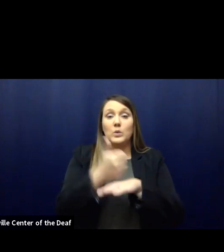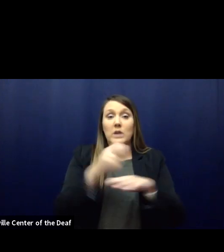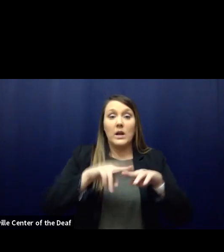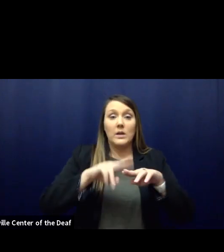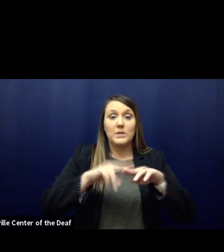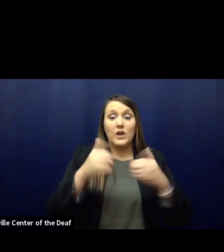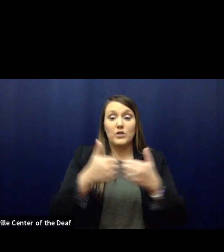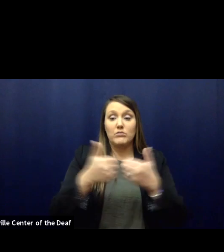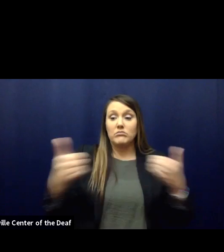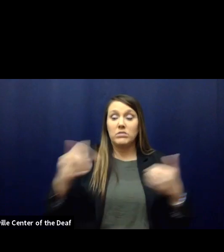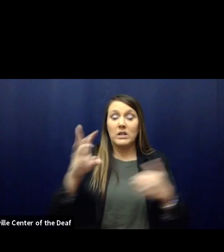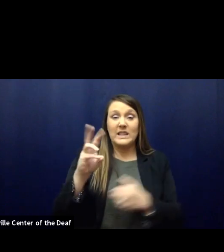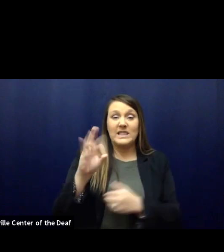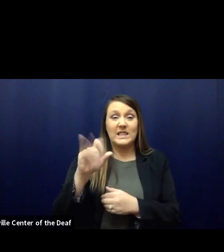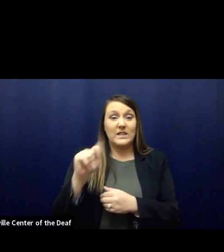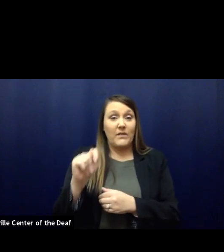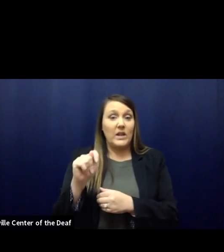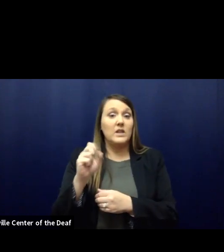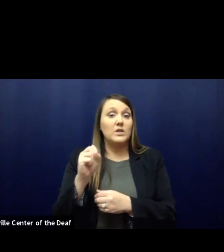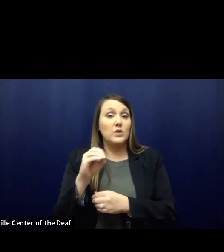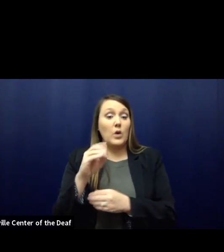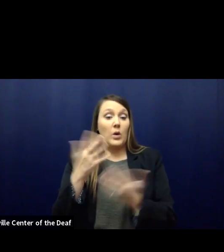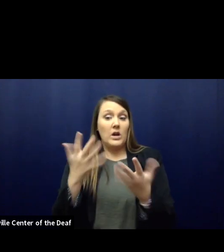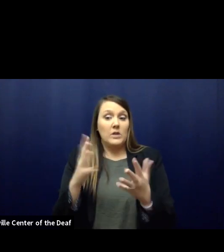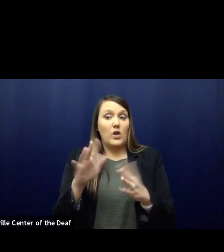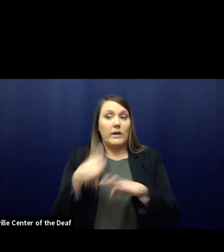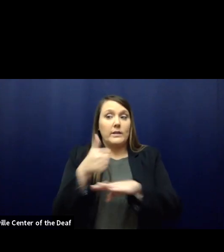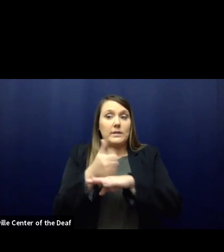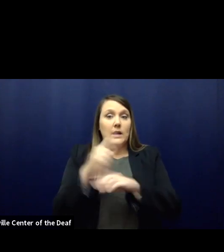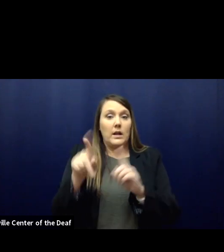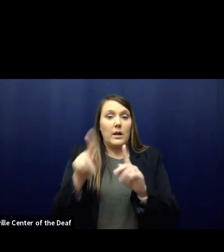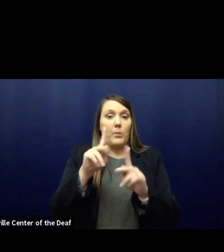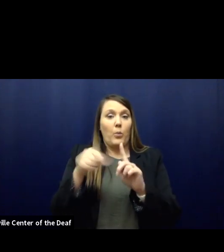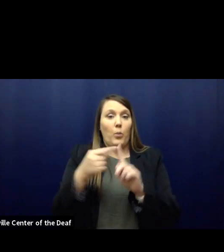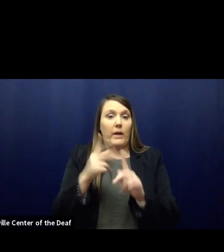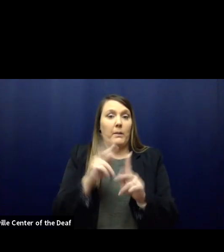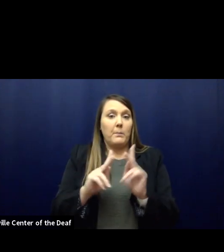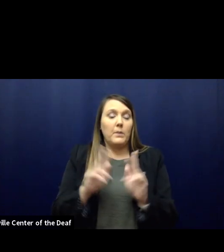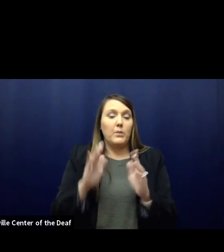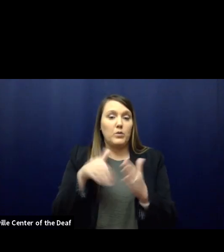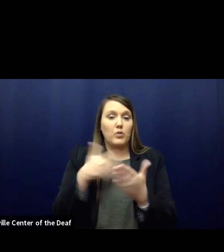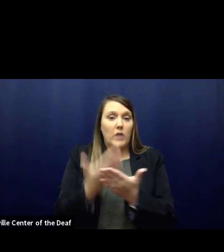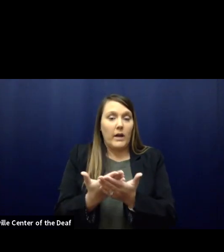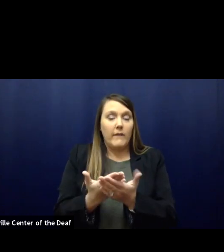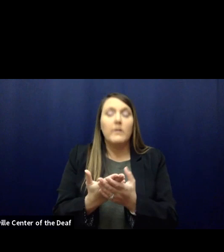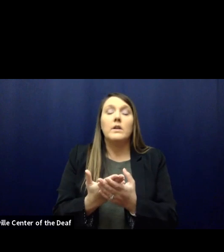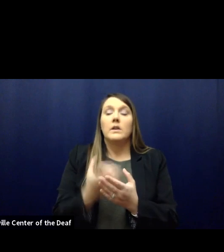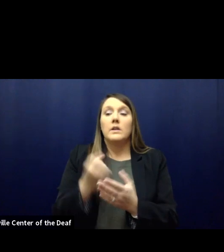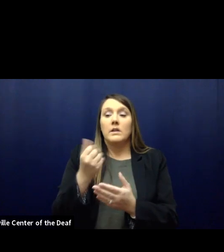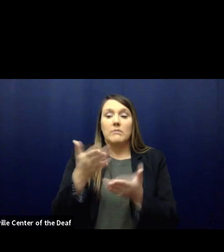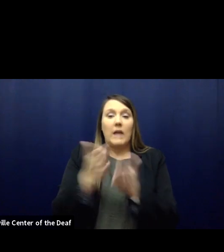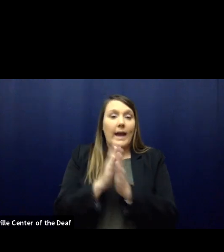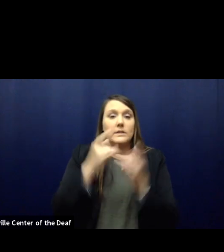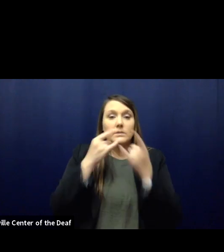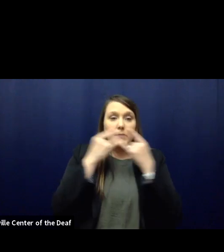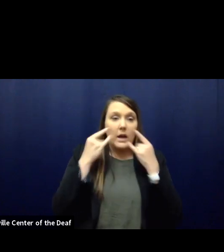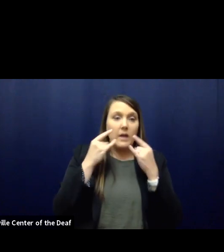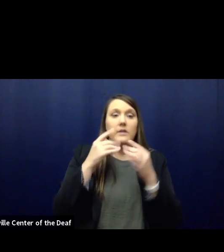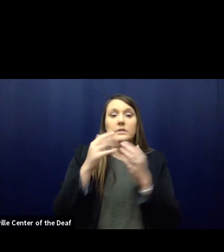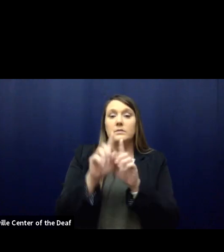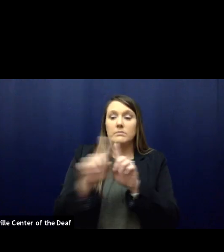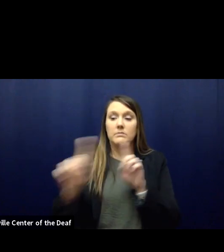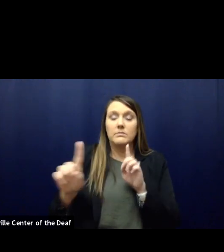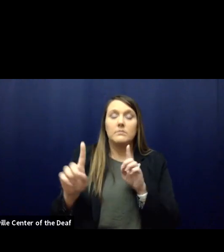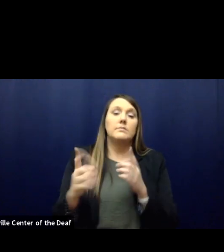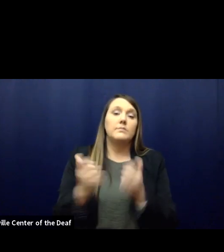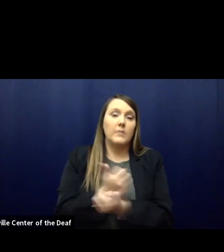it's already built in when people are arriving, and asking people to wear masks if you can't social distance. All of those things we recommend that you continue to do. And